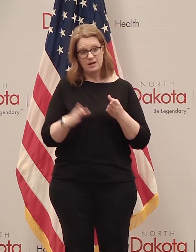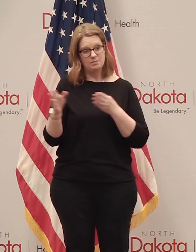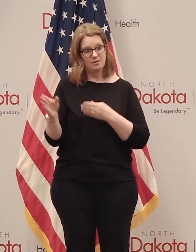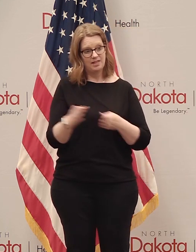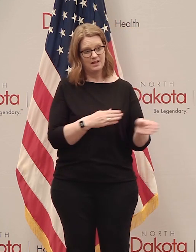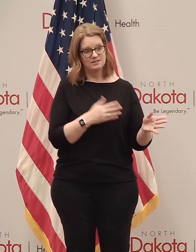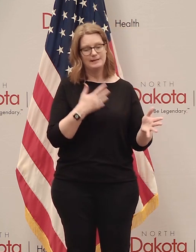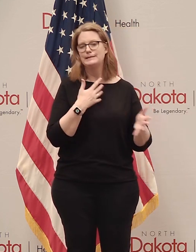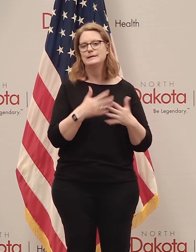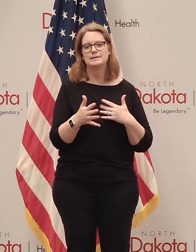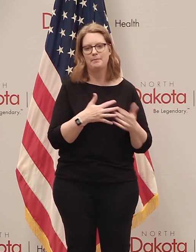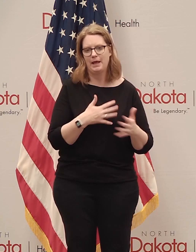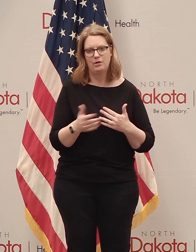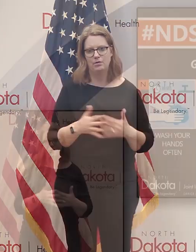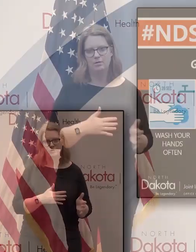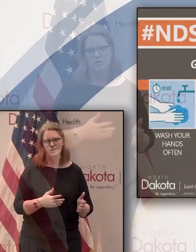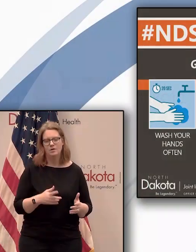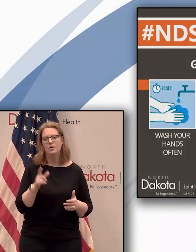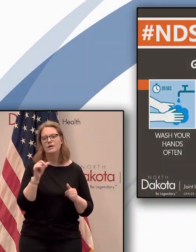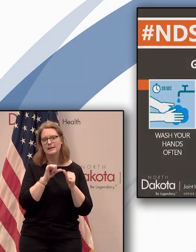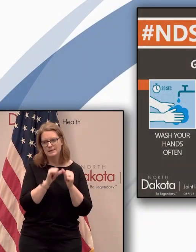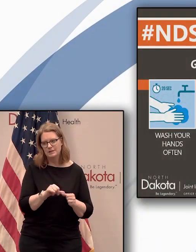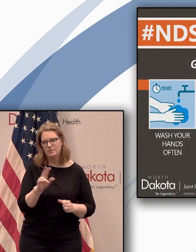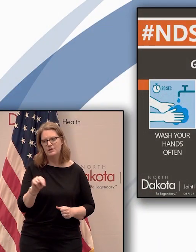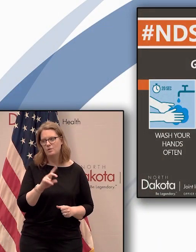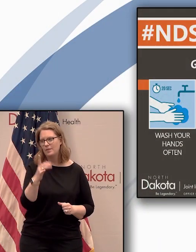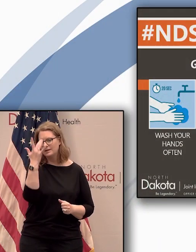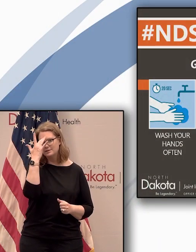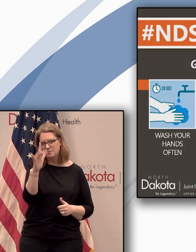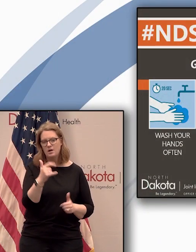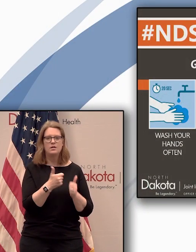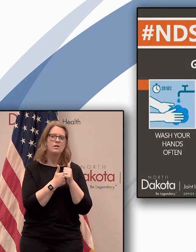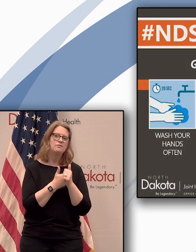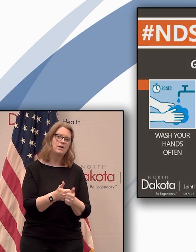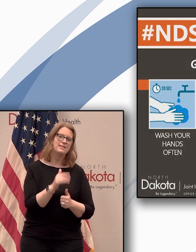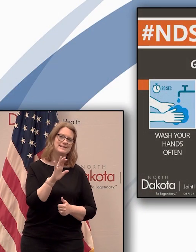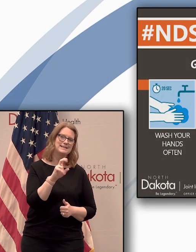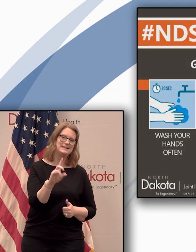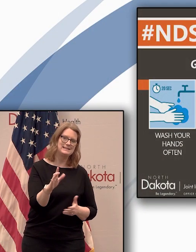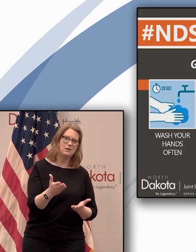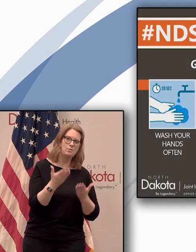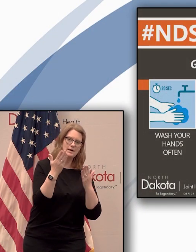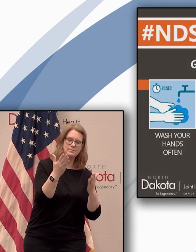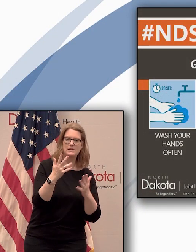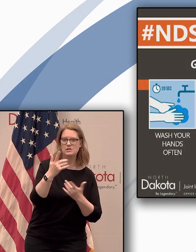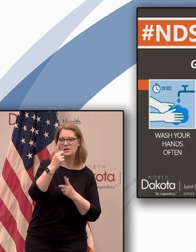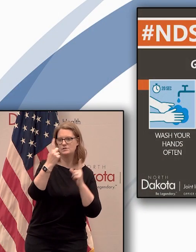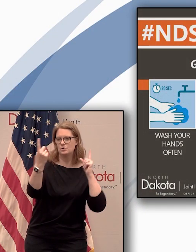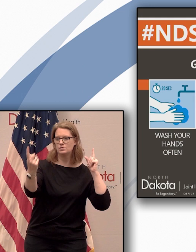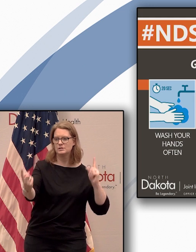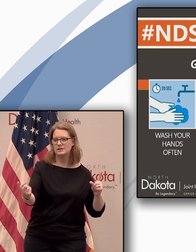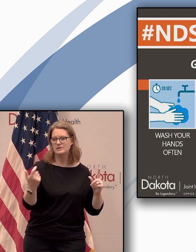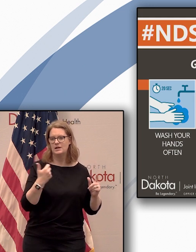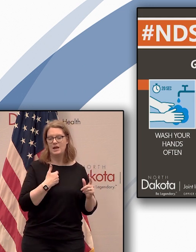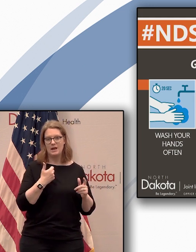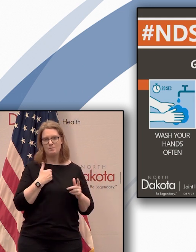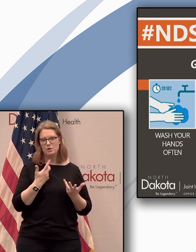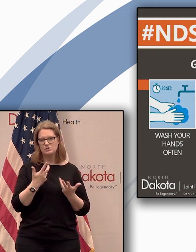we remind people that continue to be North Dakota smart, follow the CDC recommendations on social distancing and personal